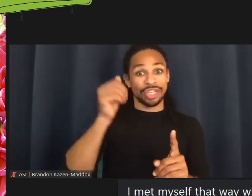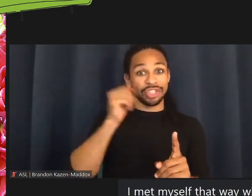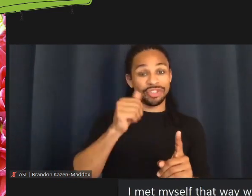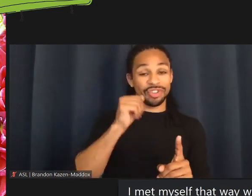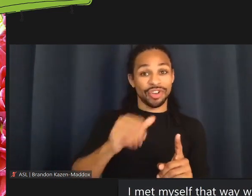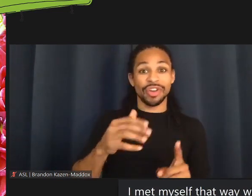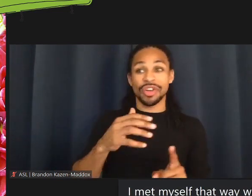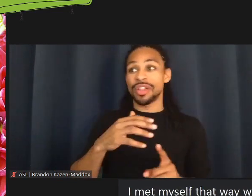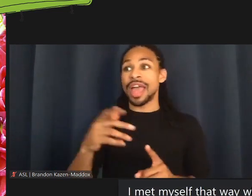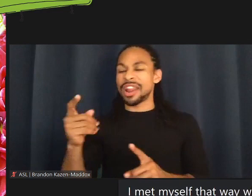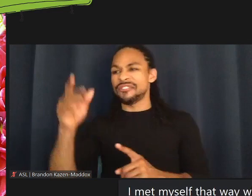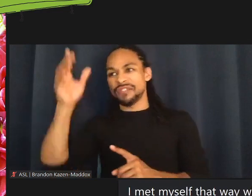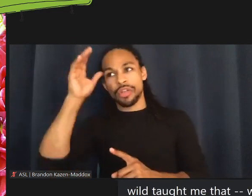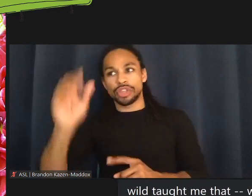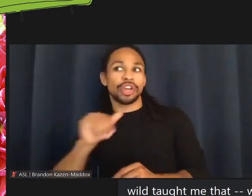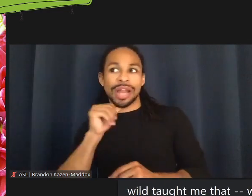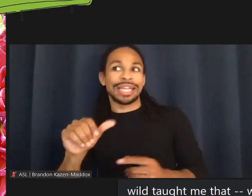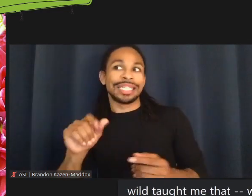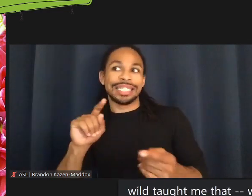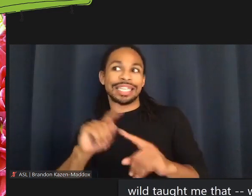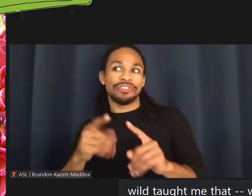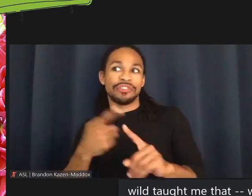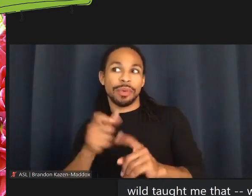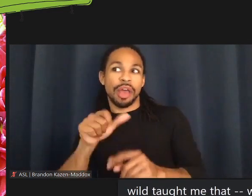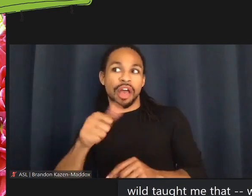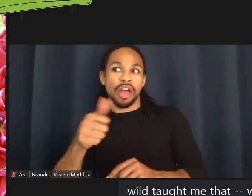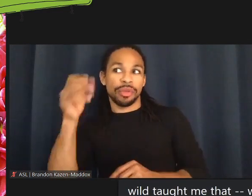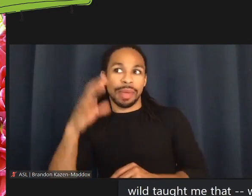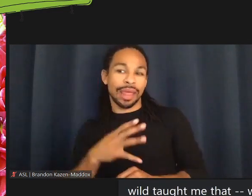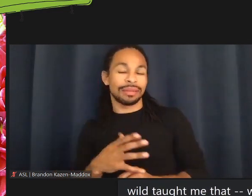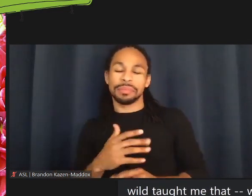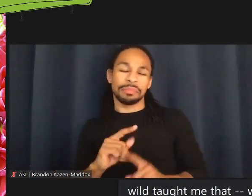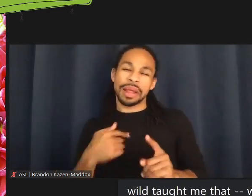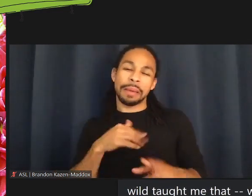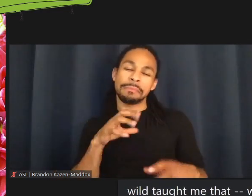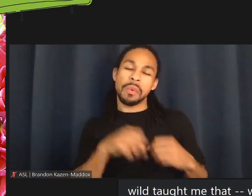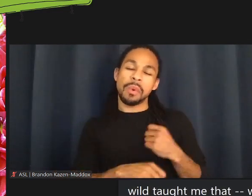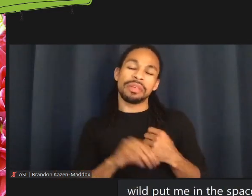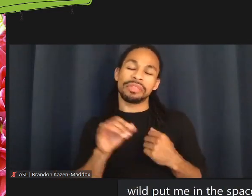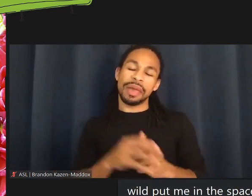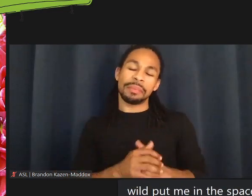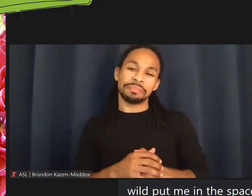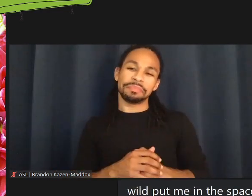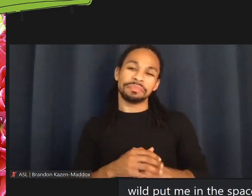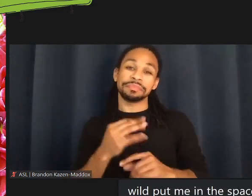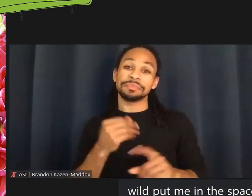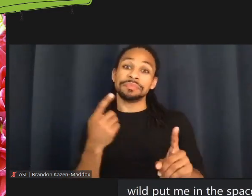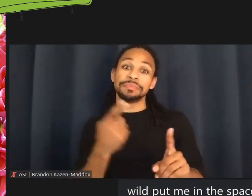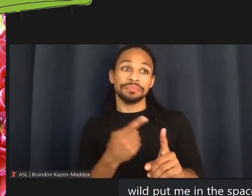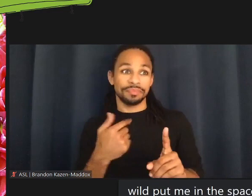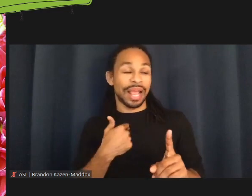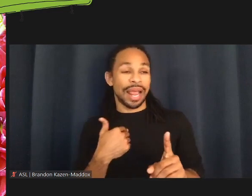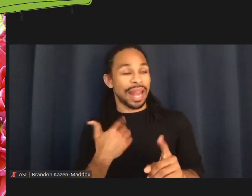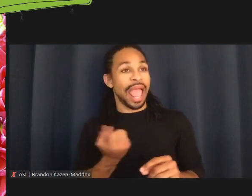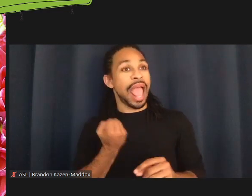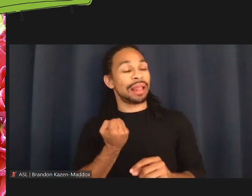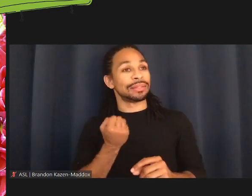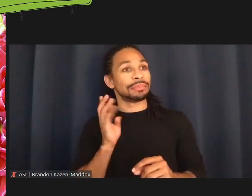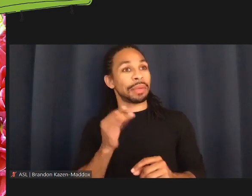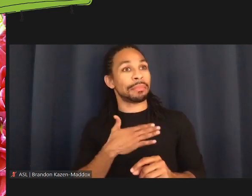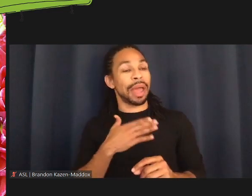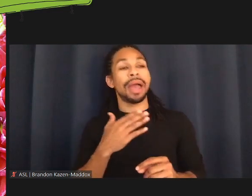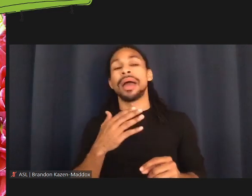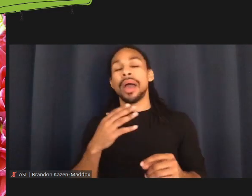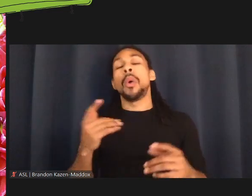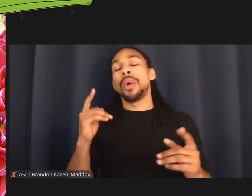different from other men, constantly mourning that. And there, held by my non-binary platonic life